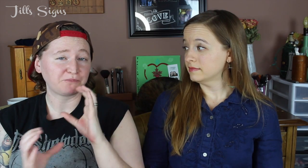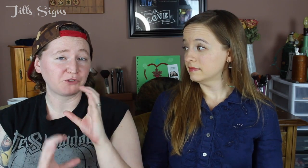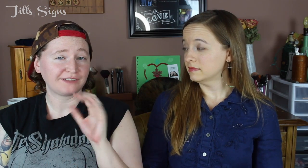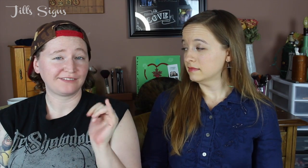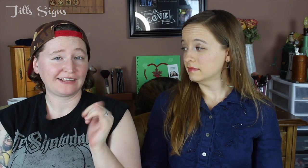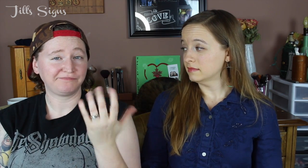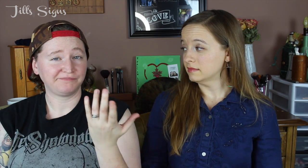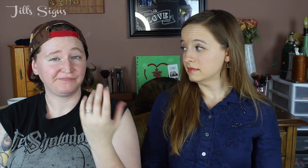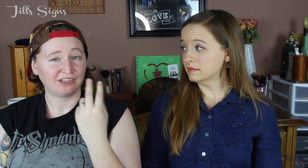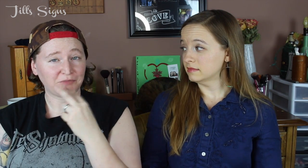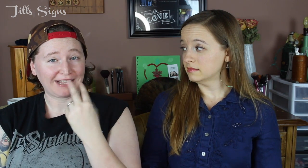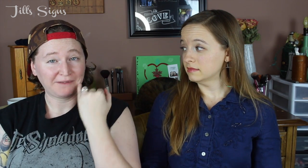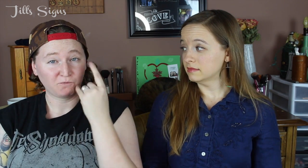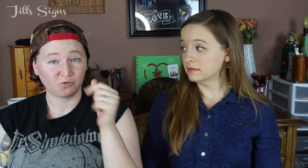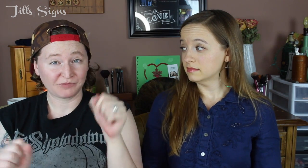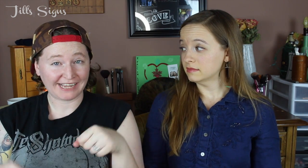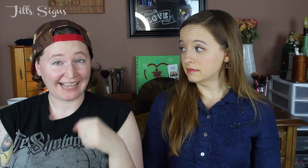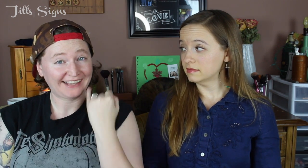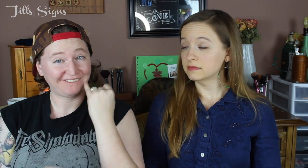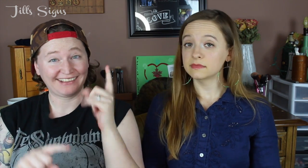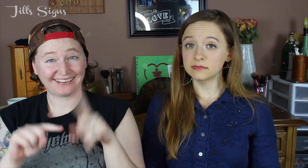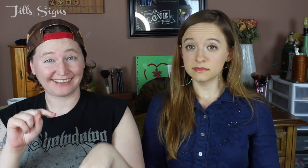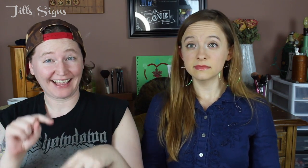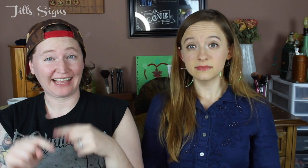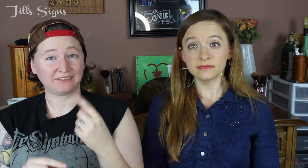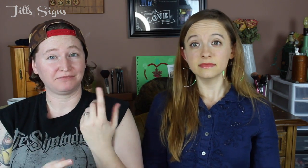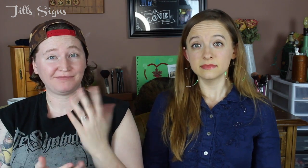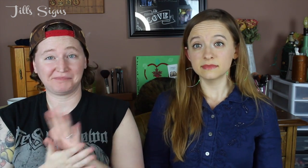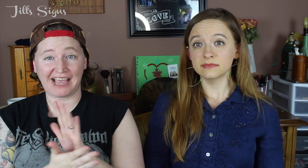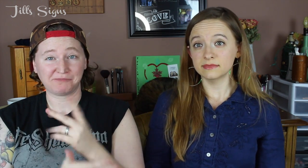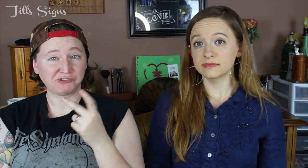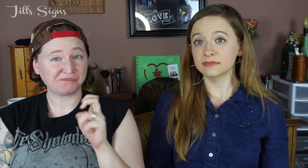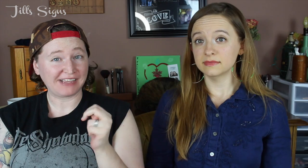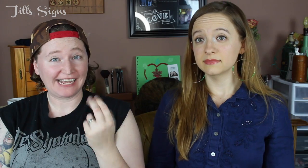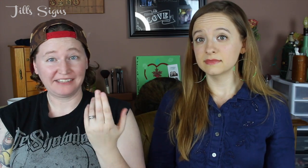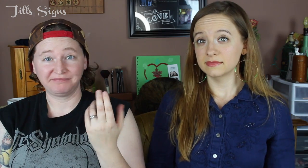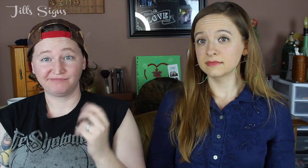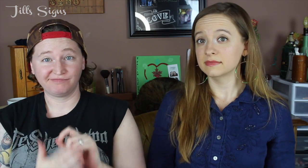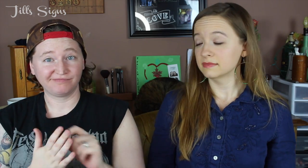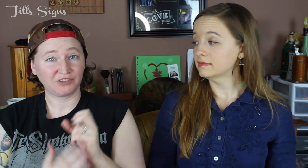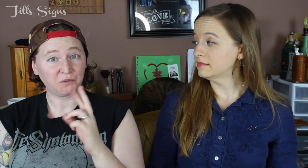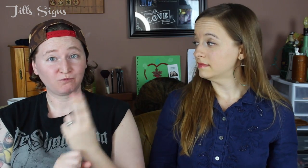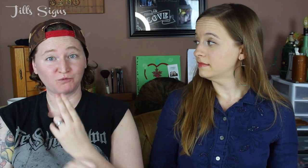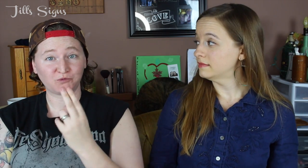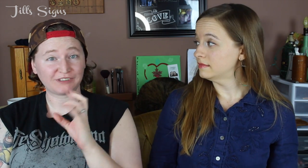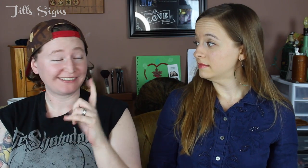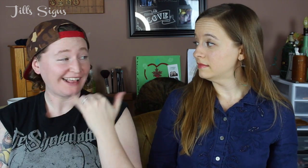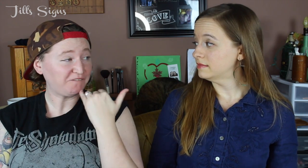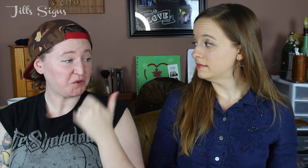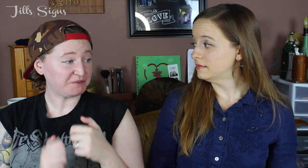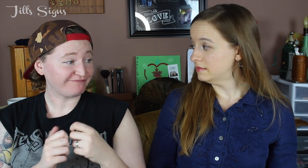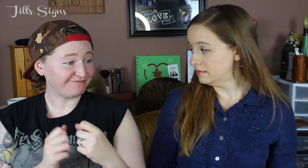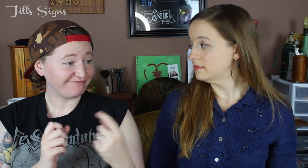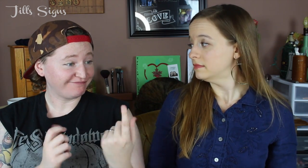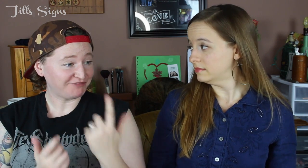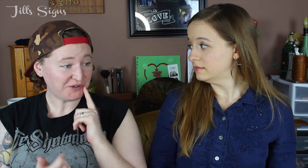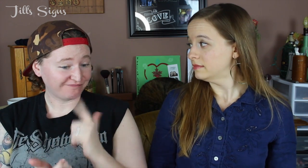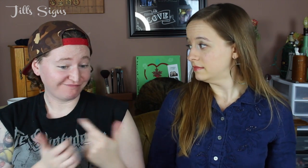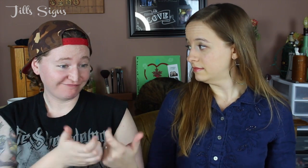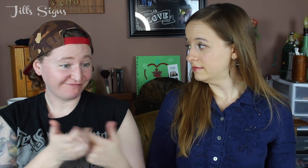find another way to communicate, like read lips if you can. If you can't, then use paper and pen or use your cell phone,